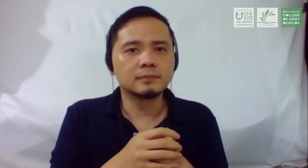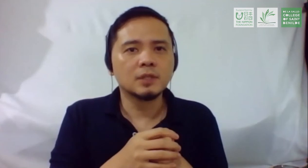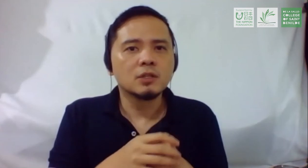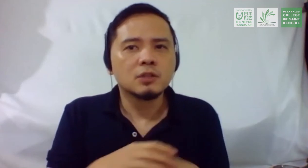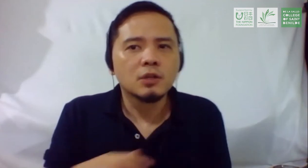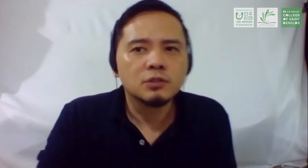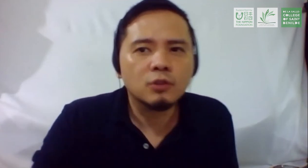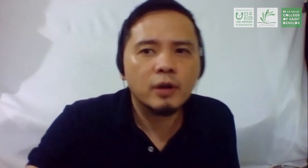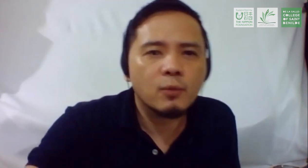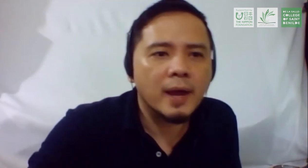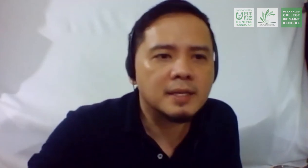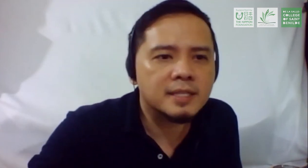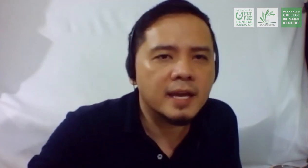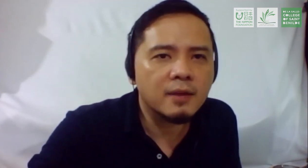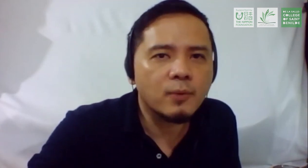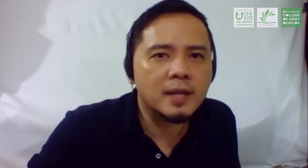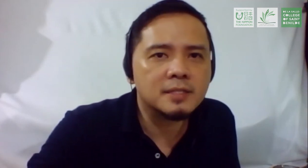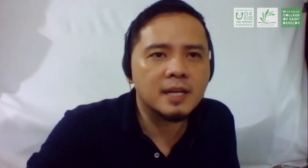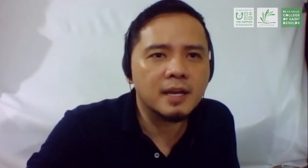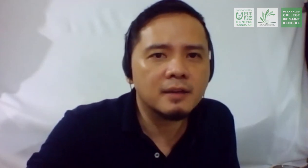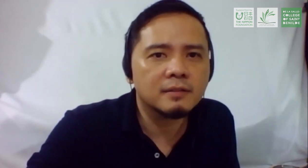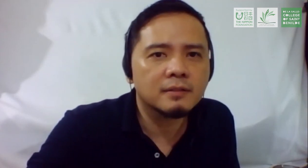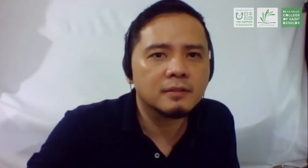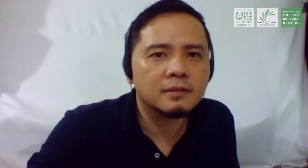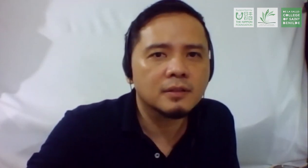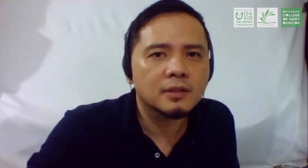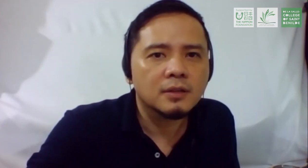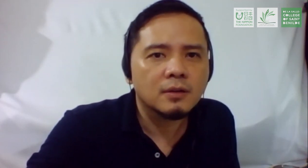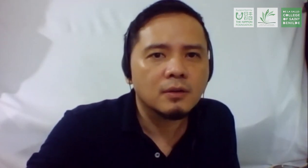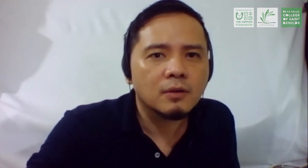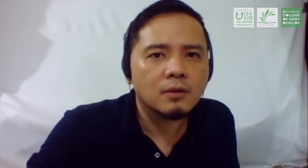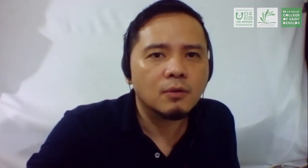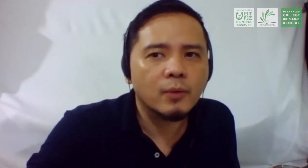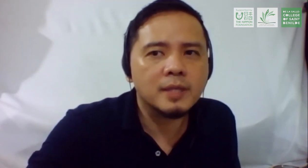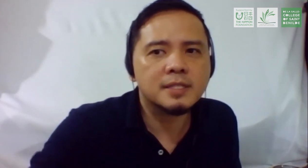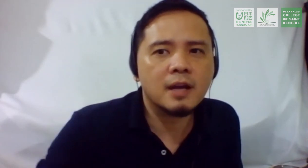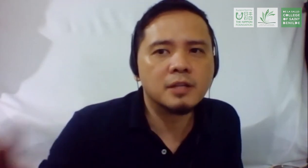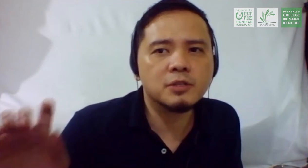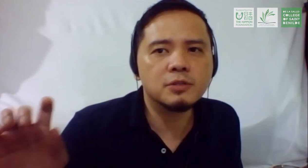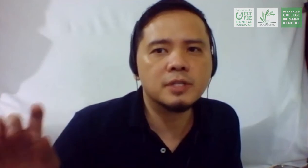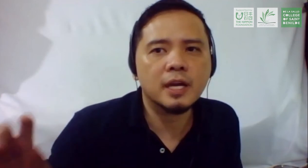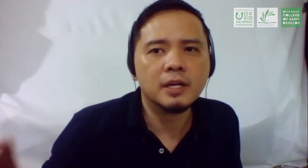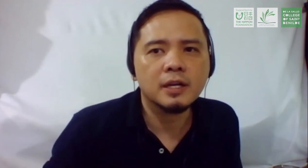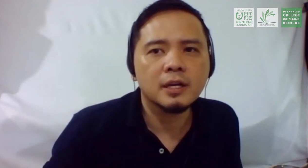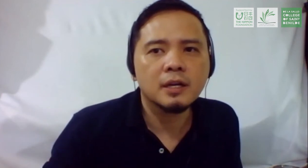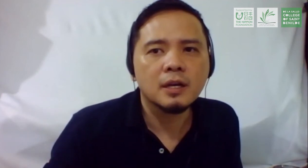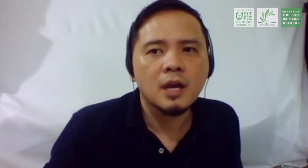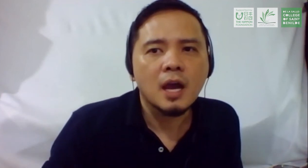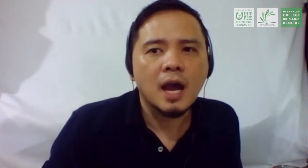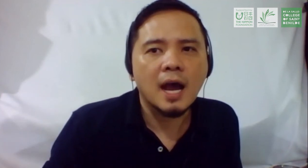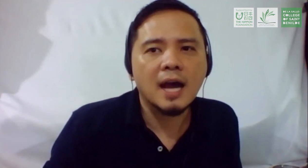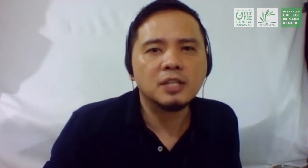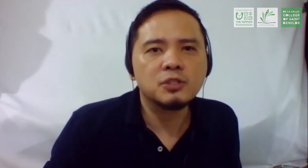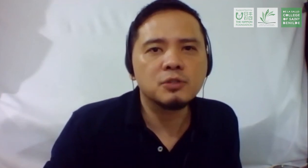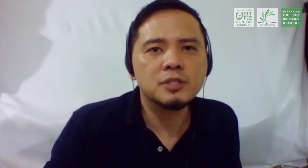Okay. Sorry, All right. Wednesday, Mm-hmm. Wednesday, not Tuesday. Tuesday